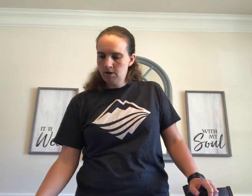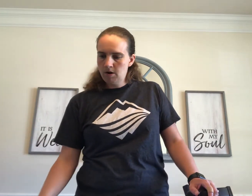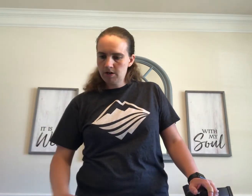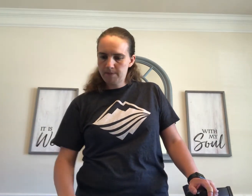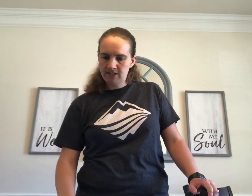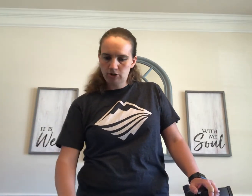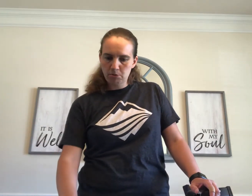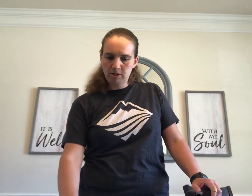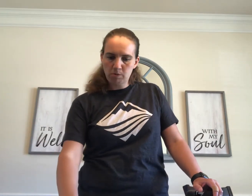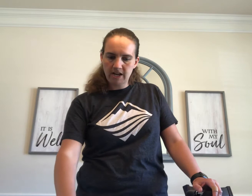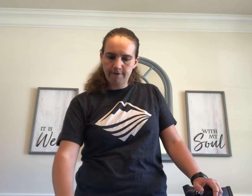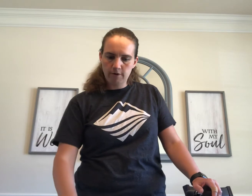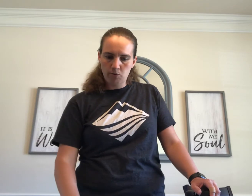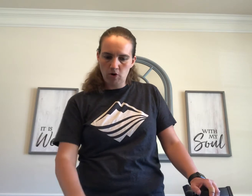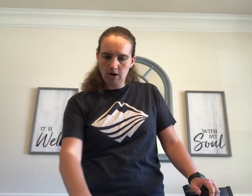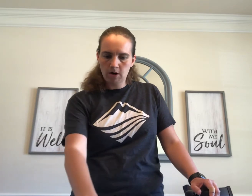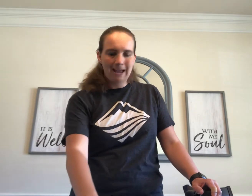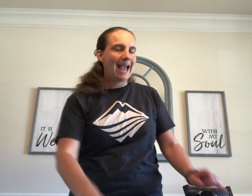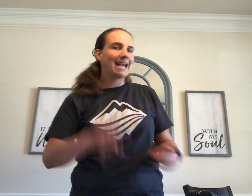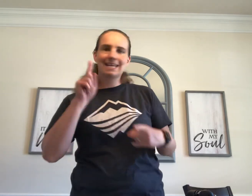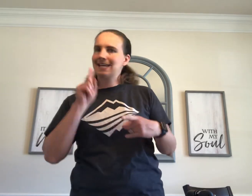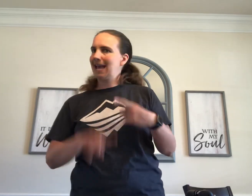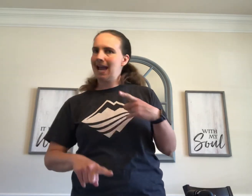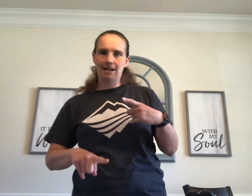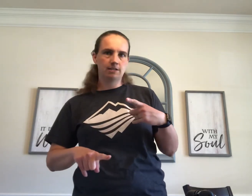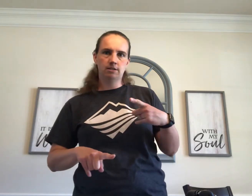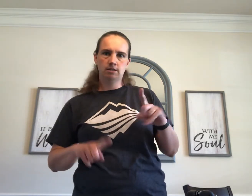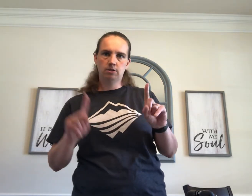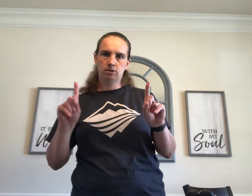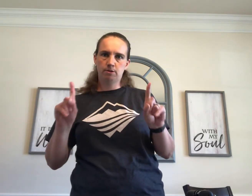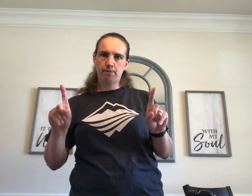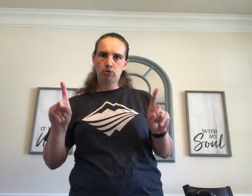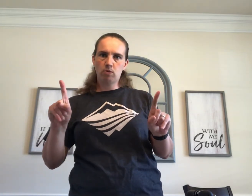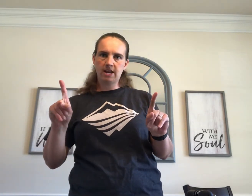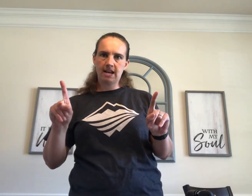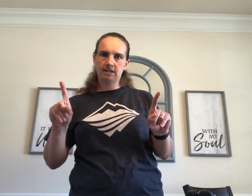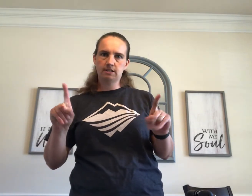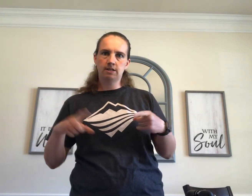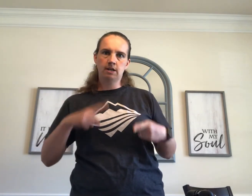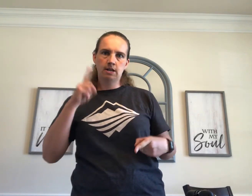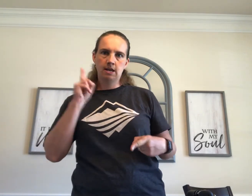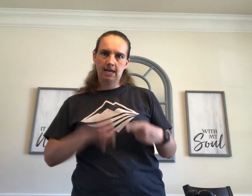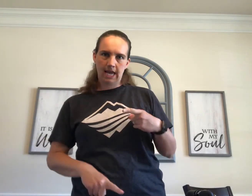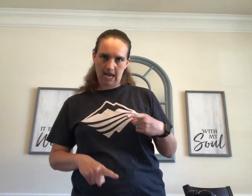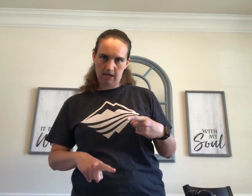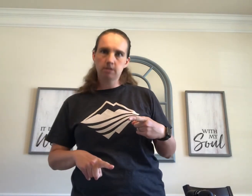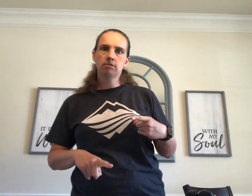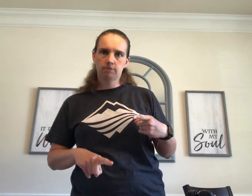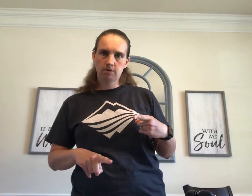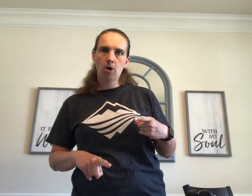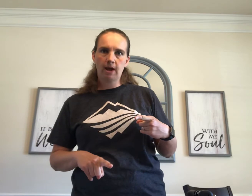On to page 320, a few more. Can't. Both one hands. Can't. Okay?